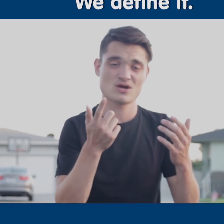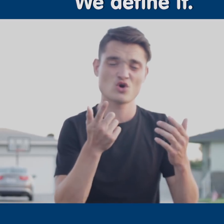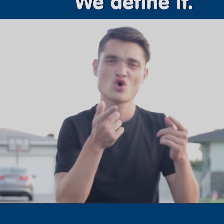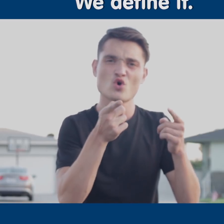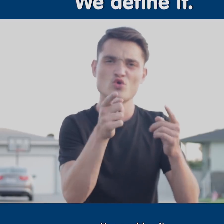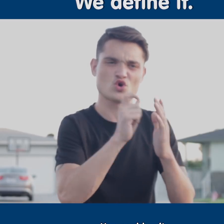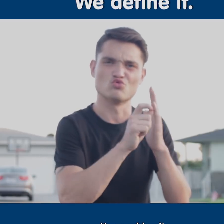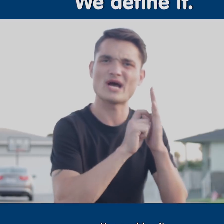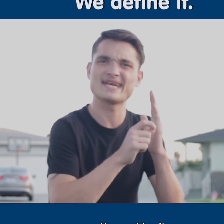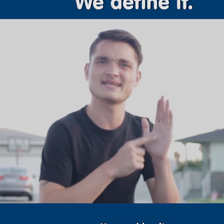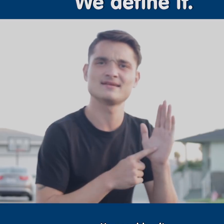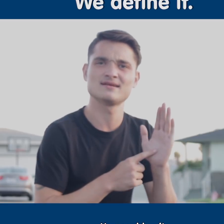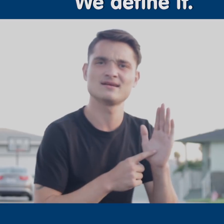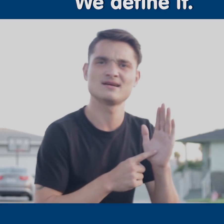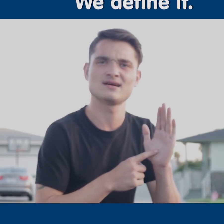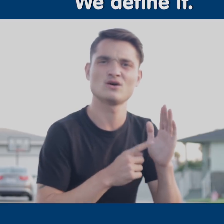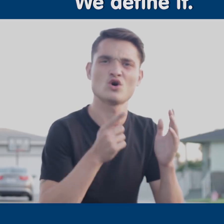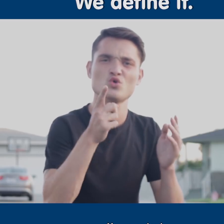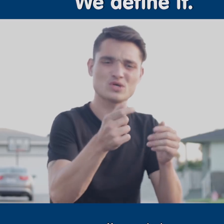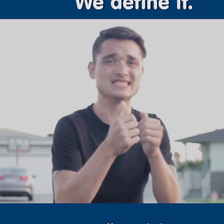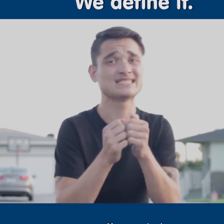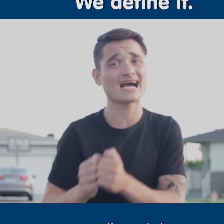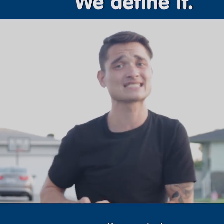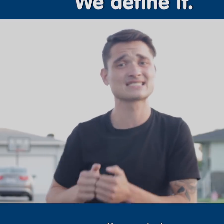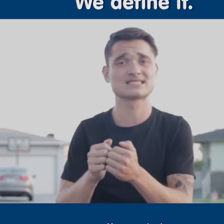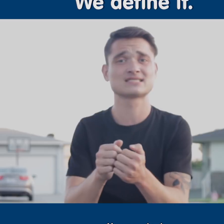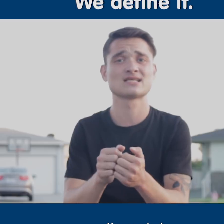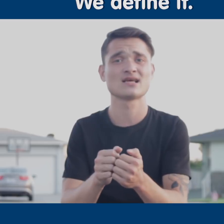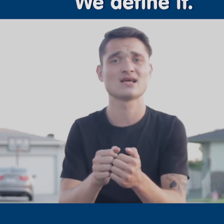You can write. You can text.